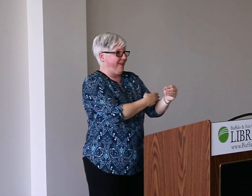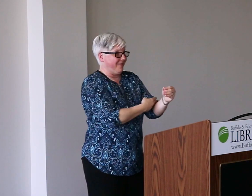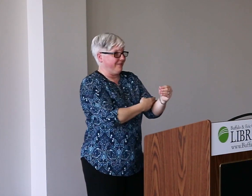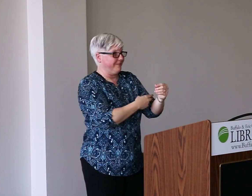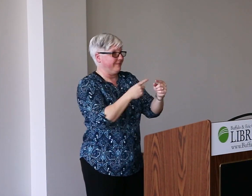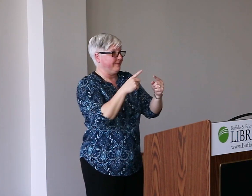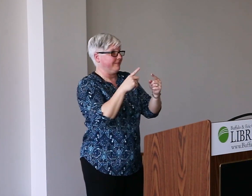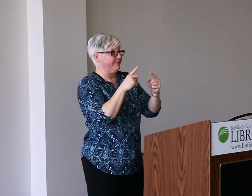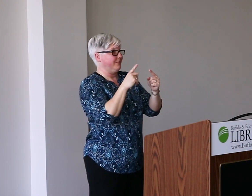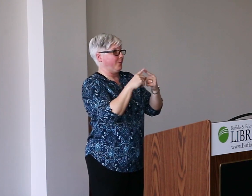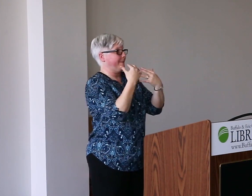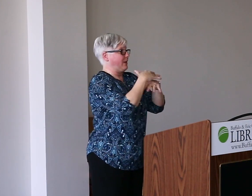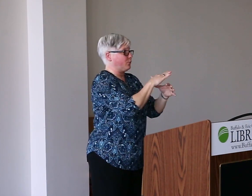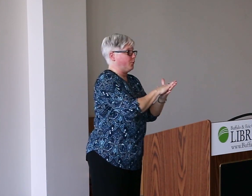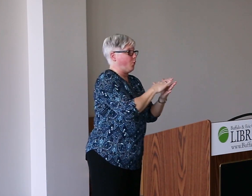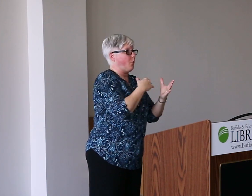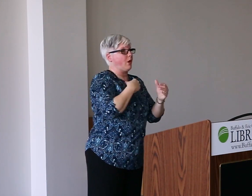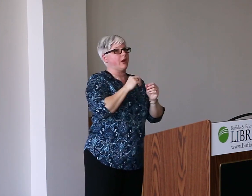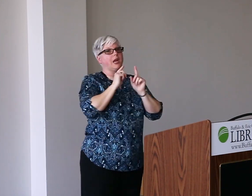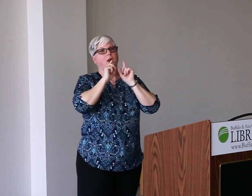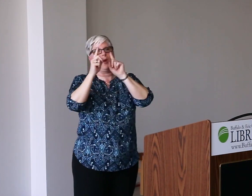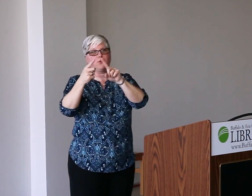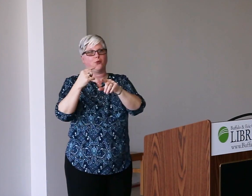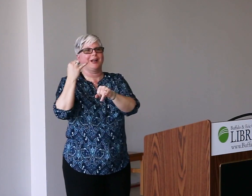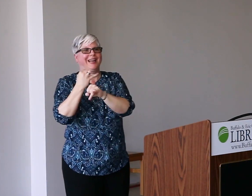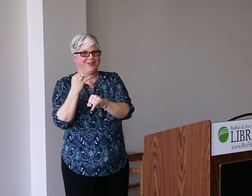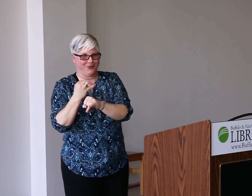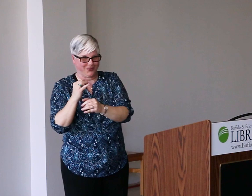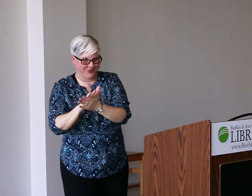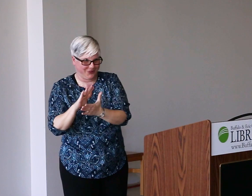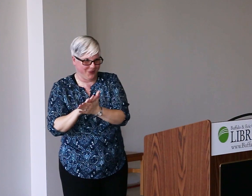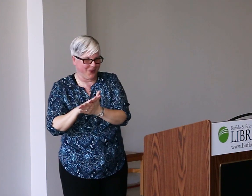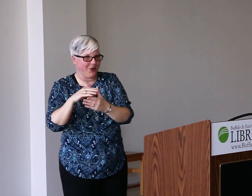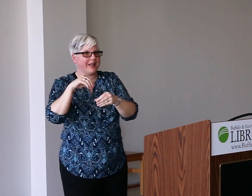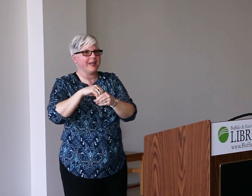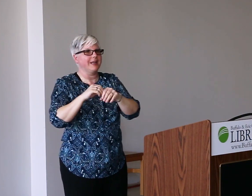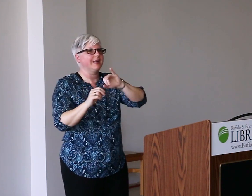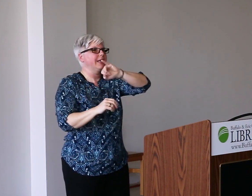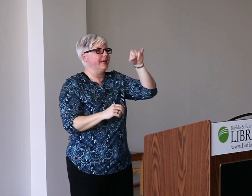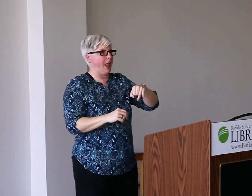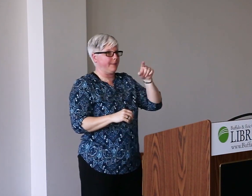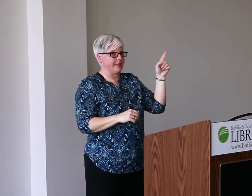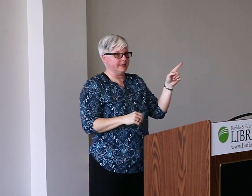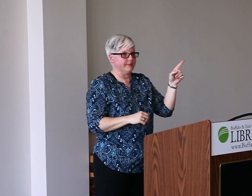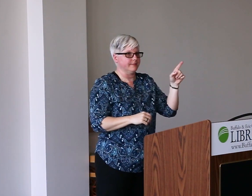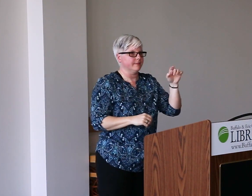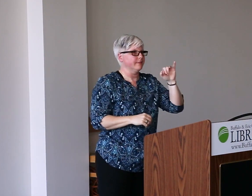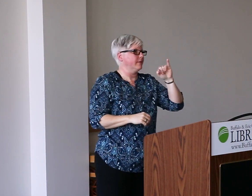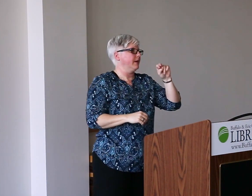I did not put my son in a mainstream school. He went to an institute, into a deaf school in